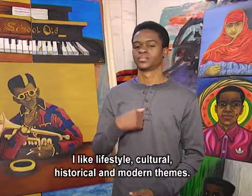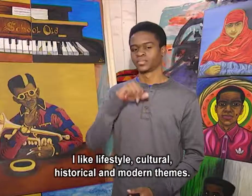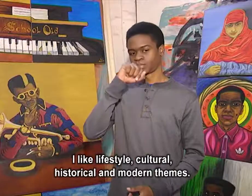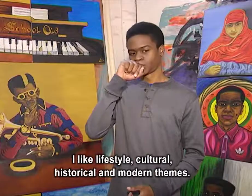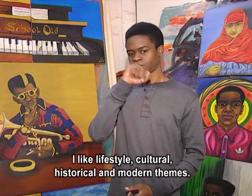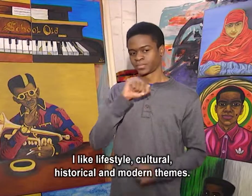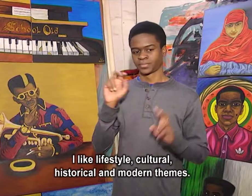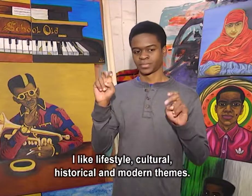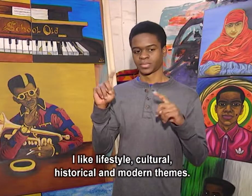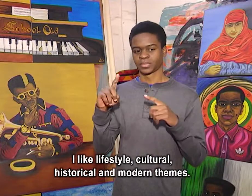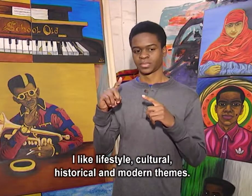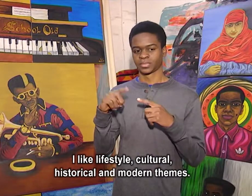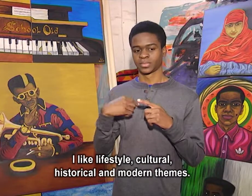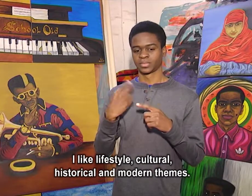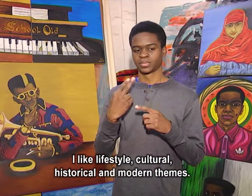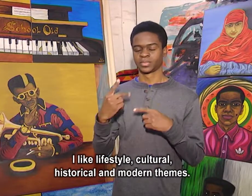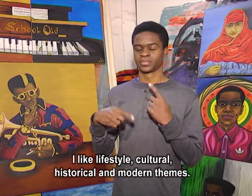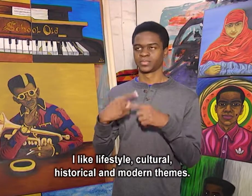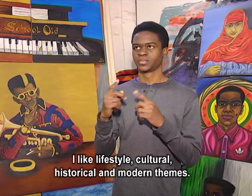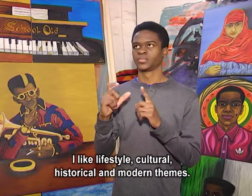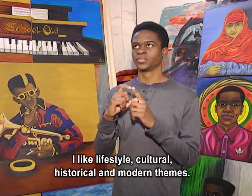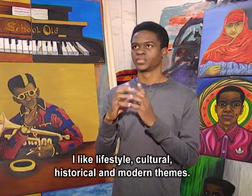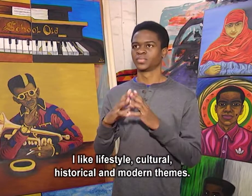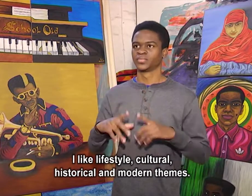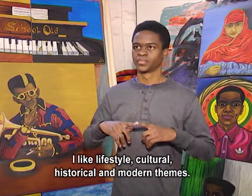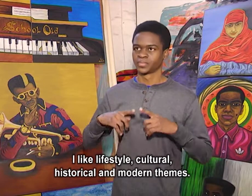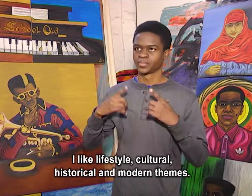I like lifestyle, cultural, historical and modern themes.